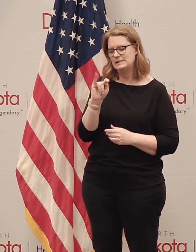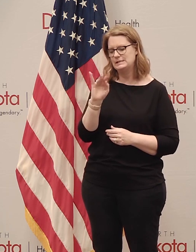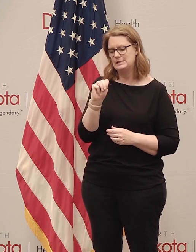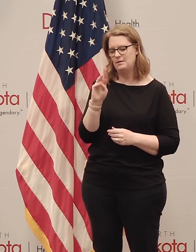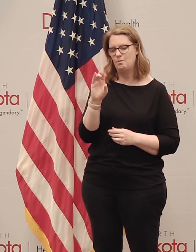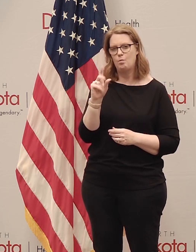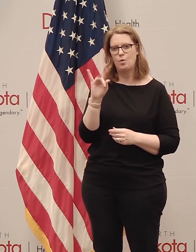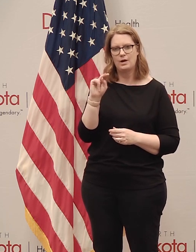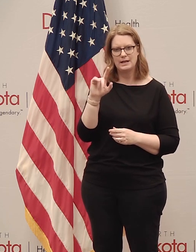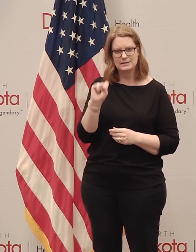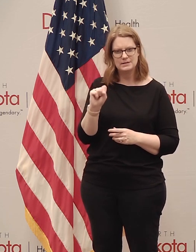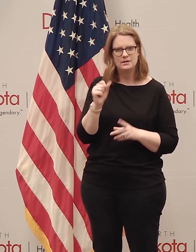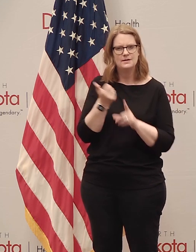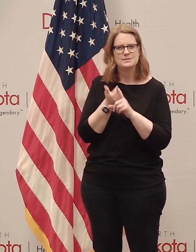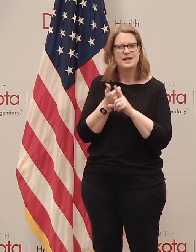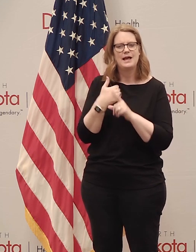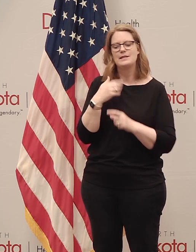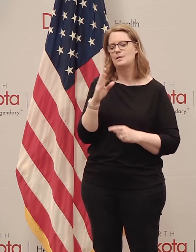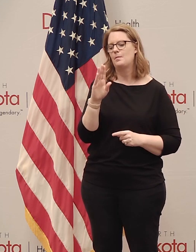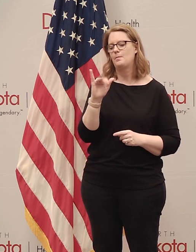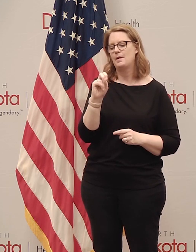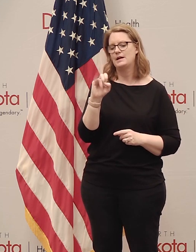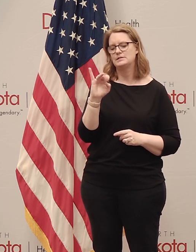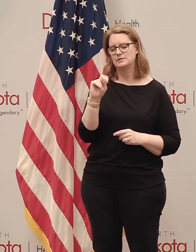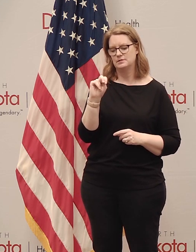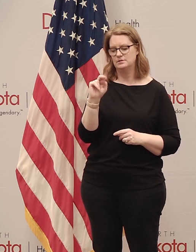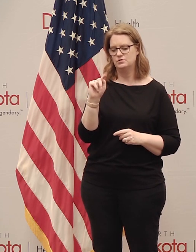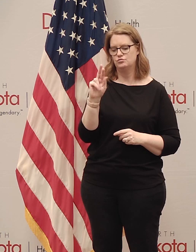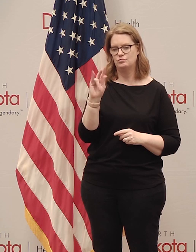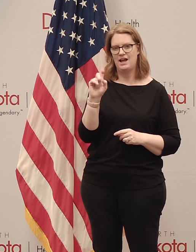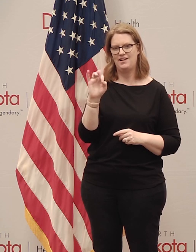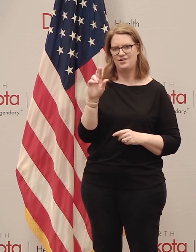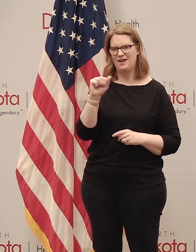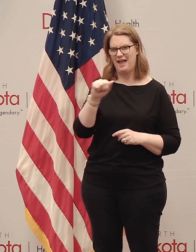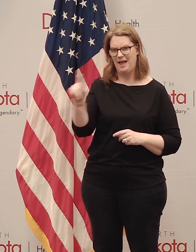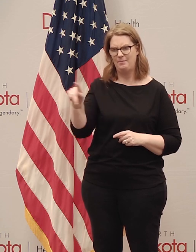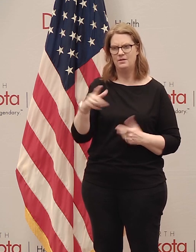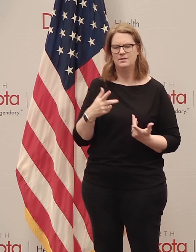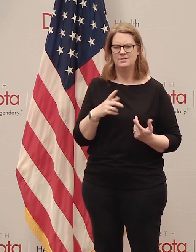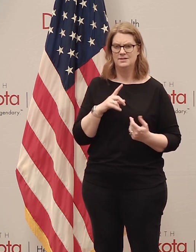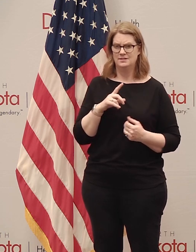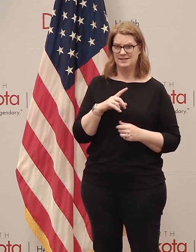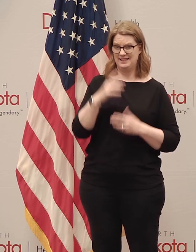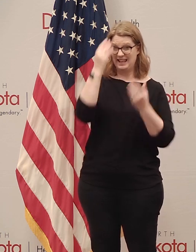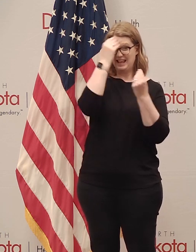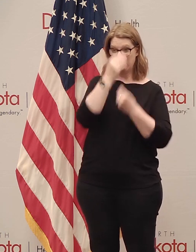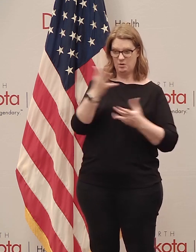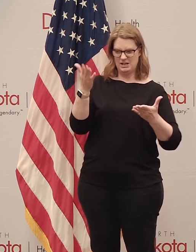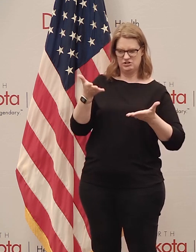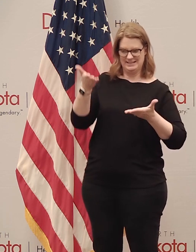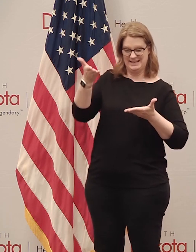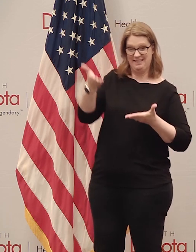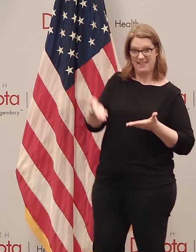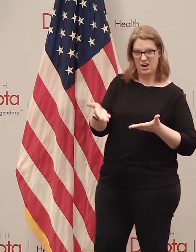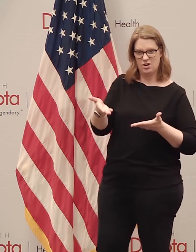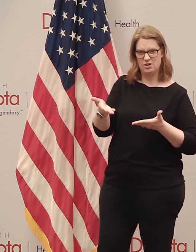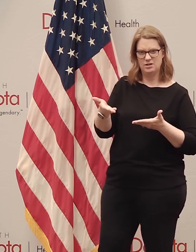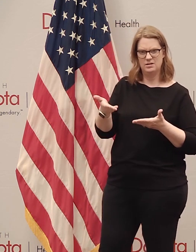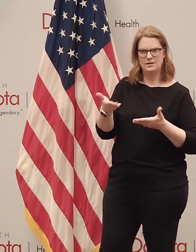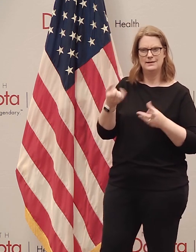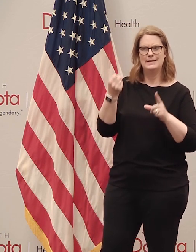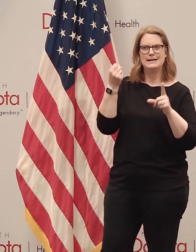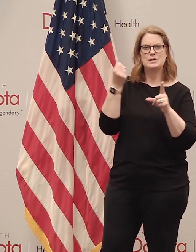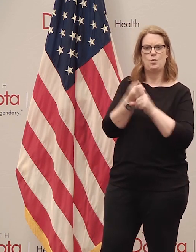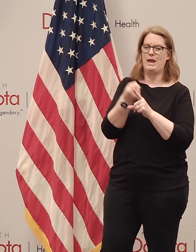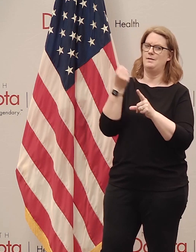the developer of the Bison Tracker app, and the only information that exists there on those servers is a